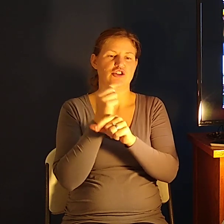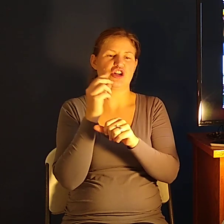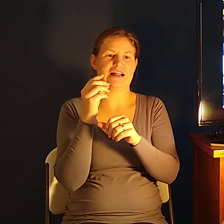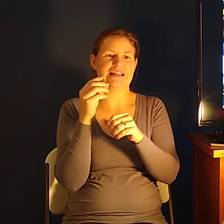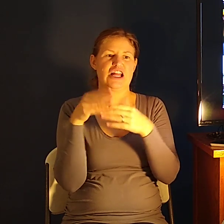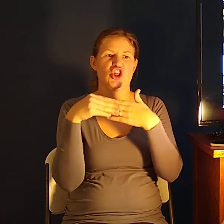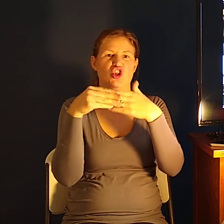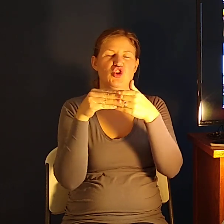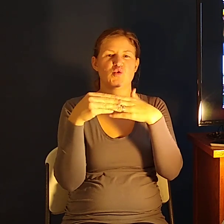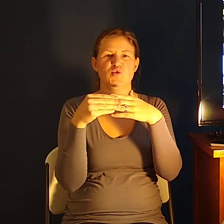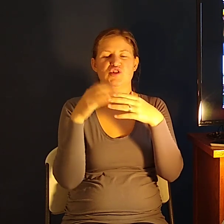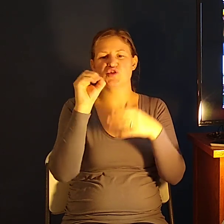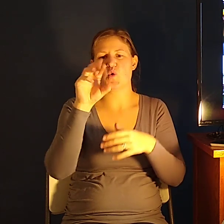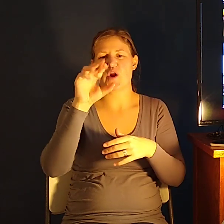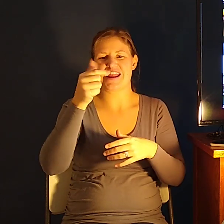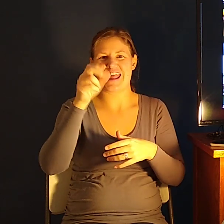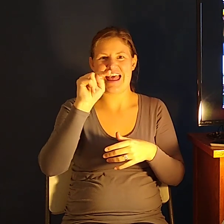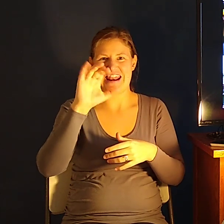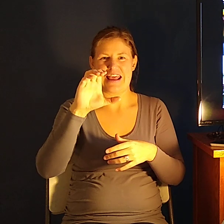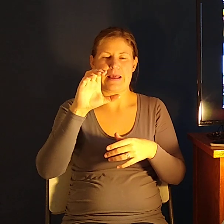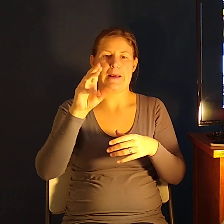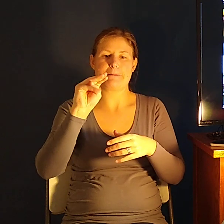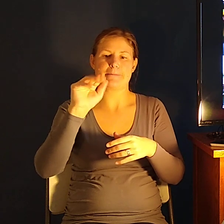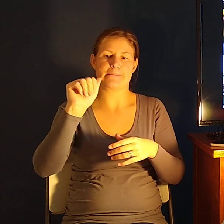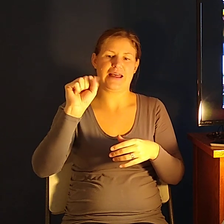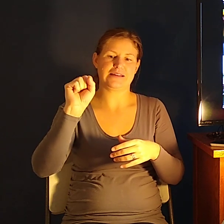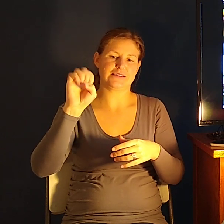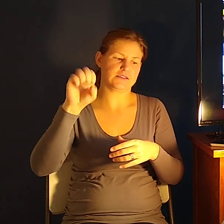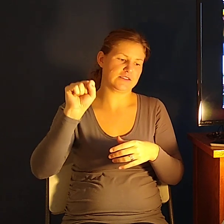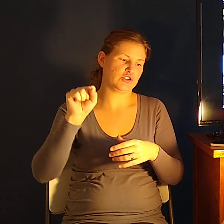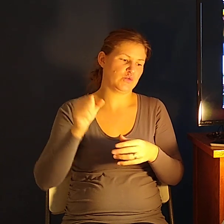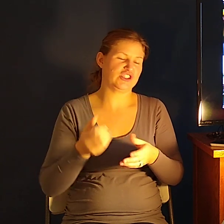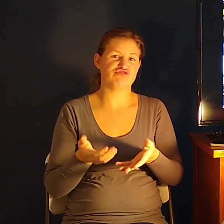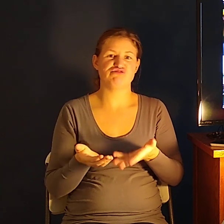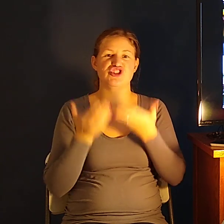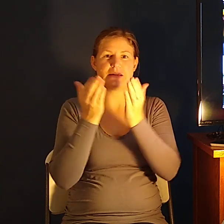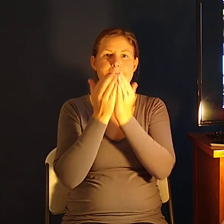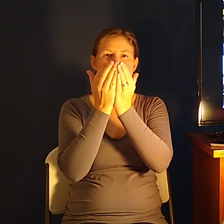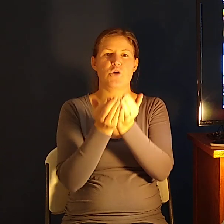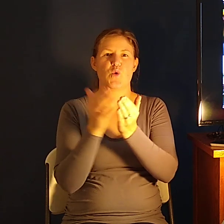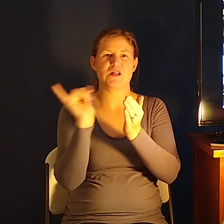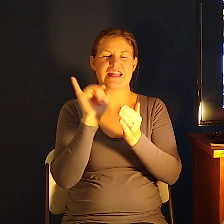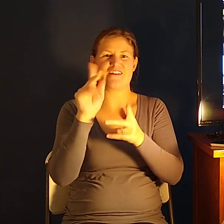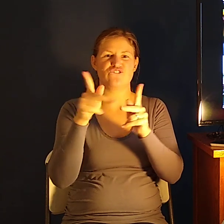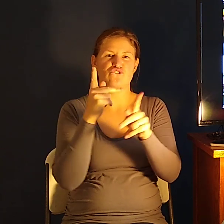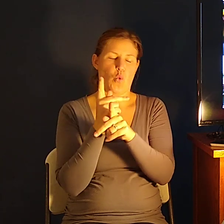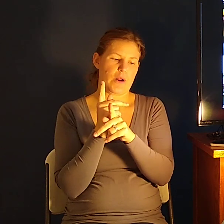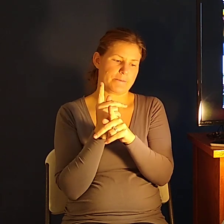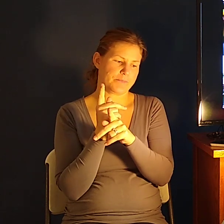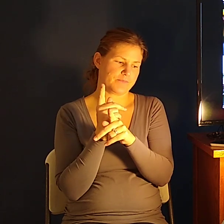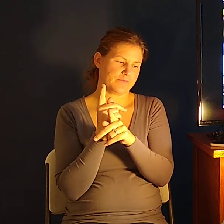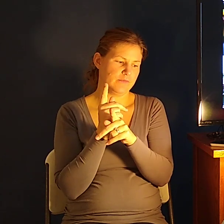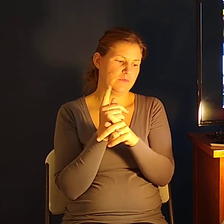almost organic masses with suggestive boat-like forms and spaces. The museum is a